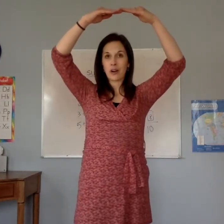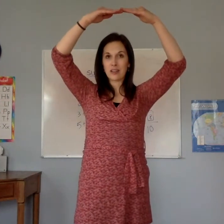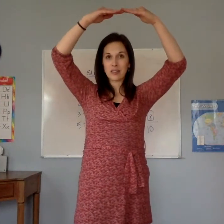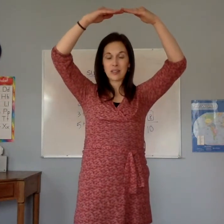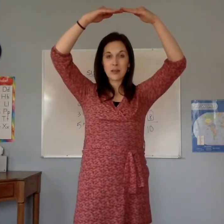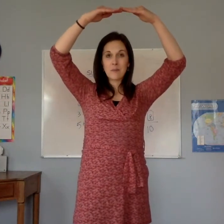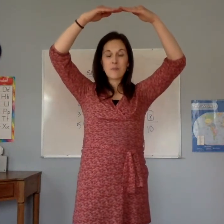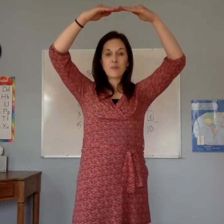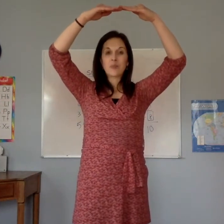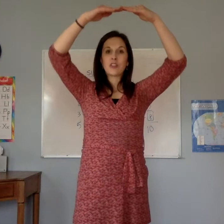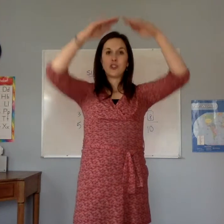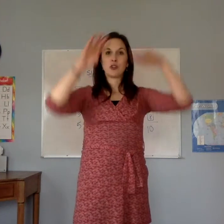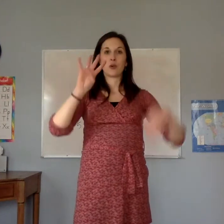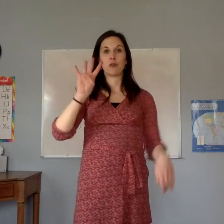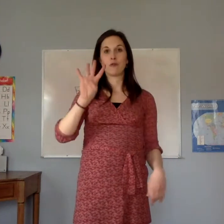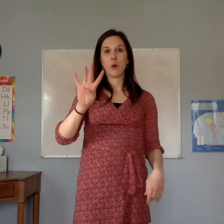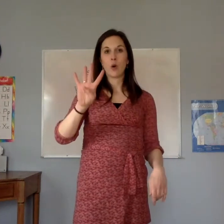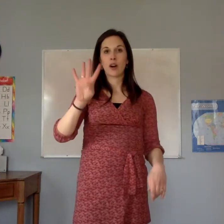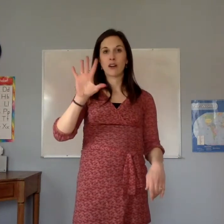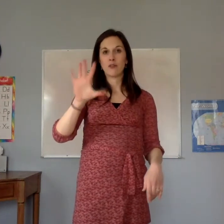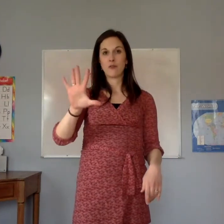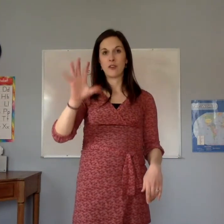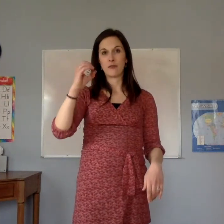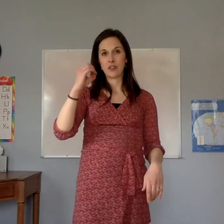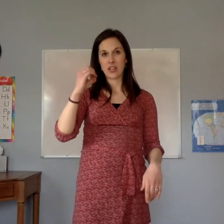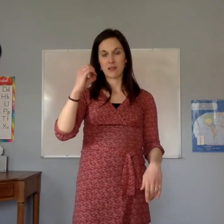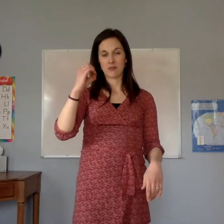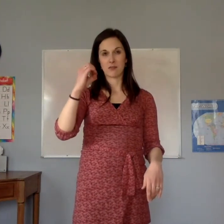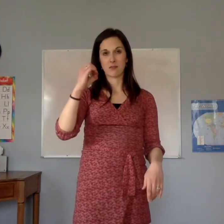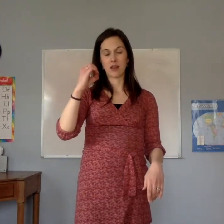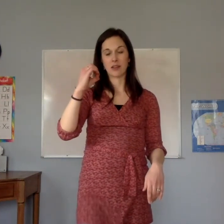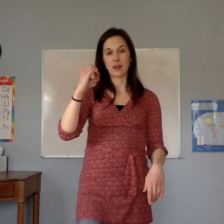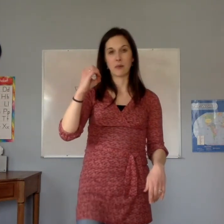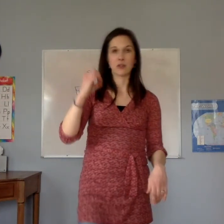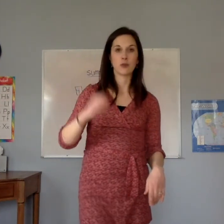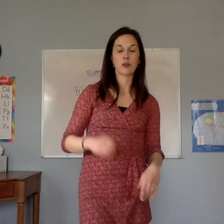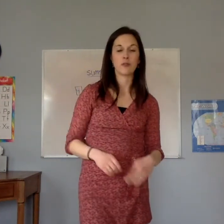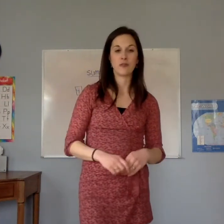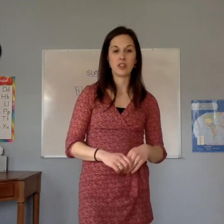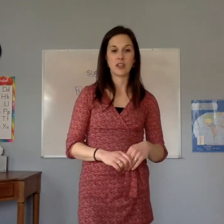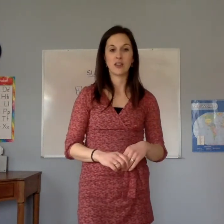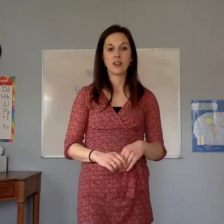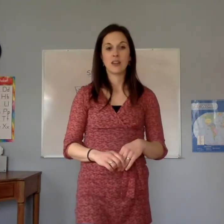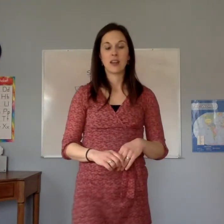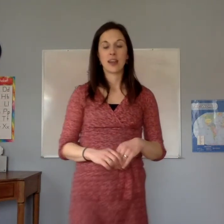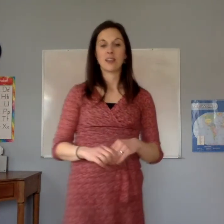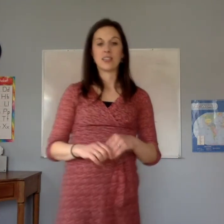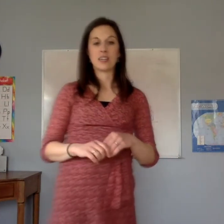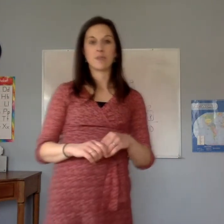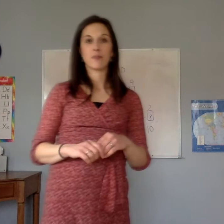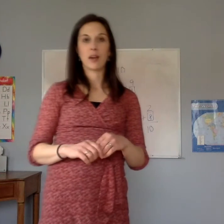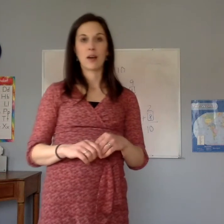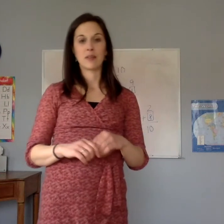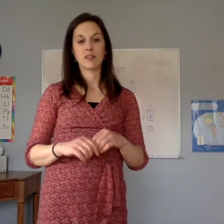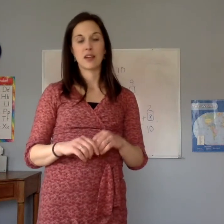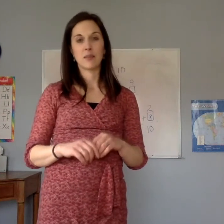world. To 450, right, the numbers, 450 AD is our time